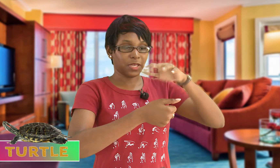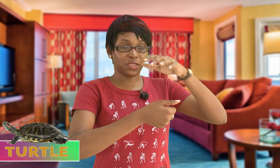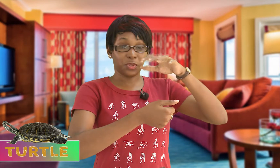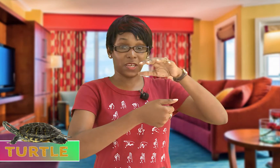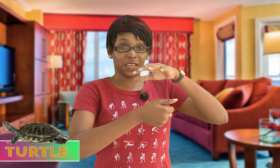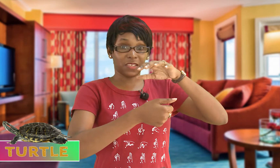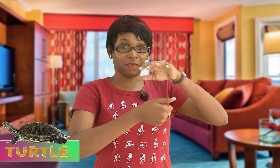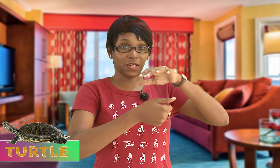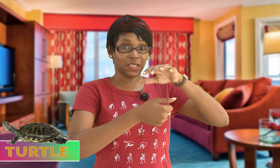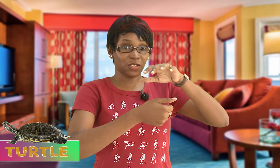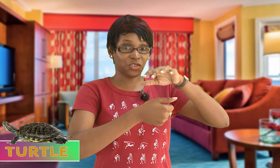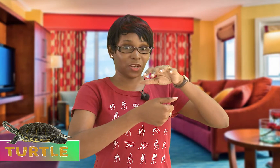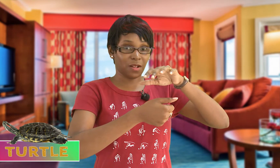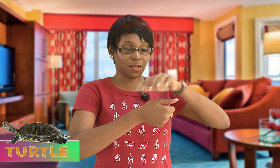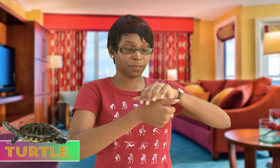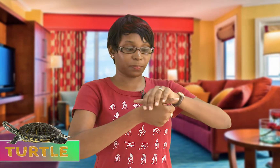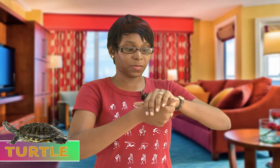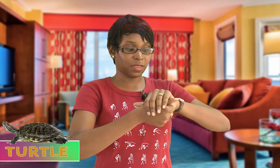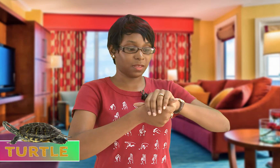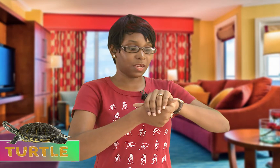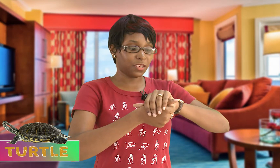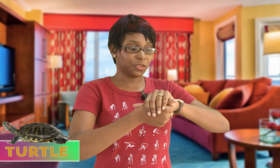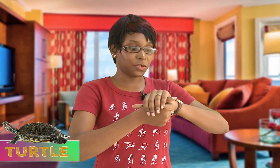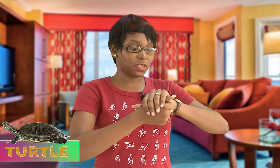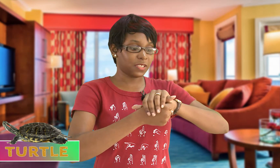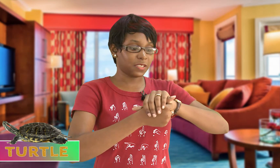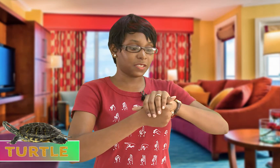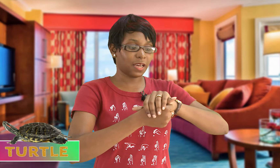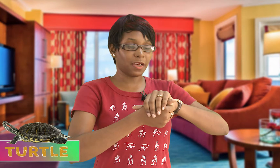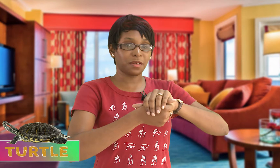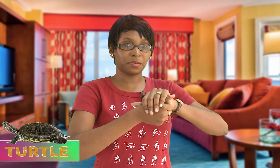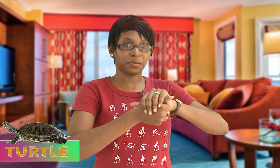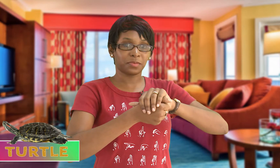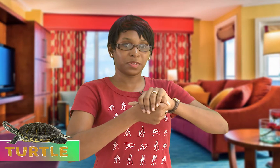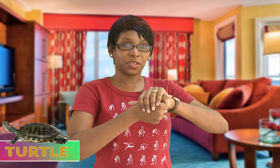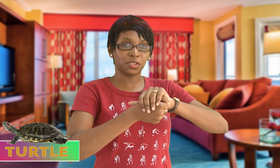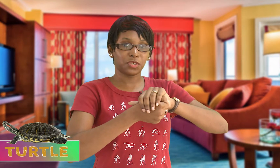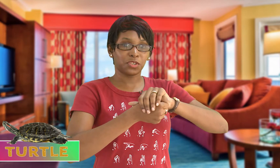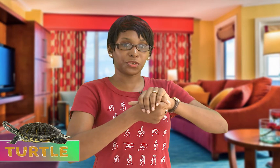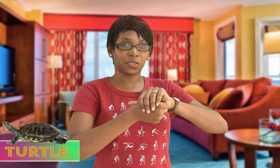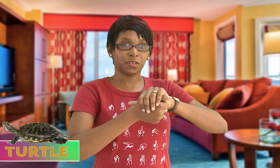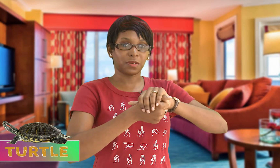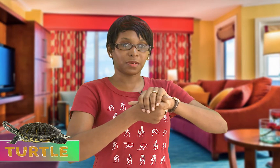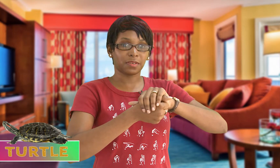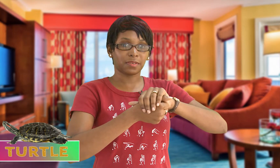Let's pretend as if this is a shell and the turtle is inside. Turtle.